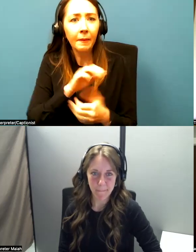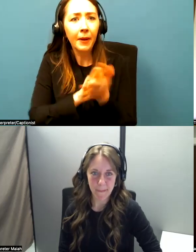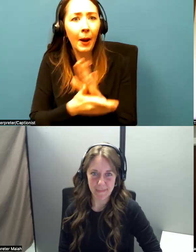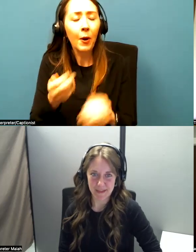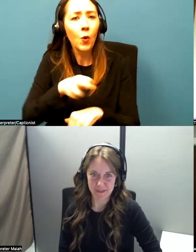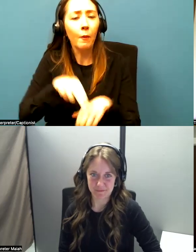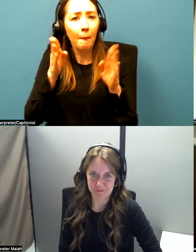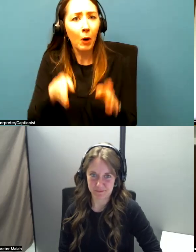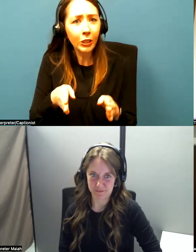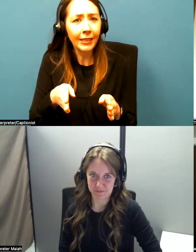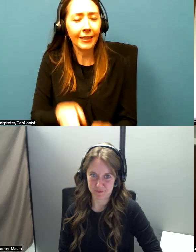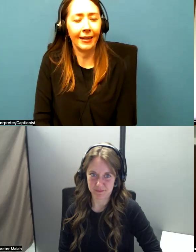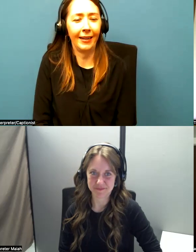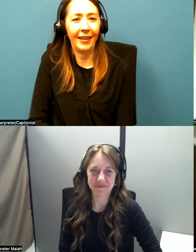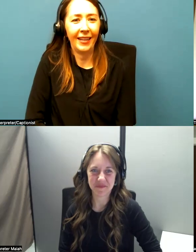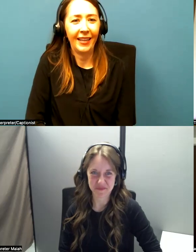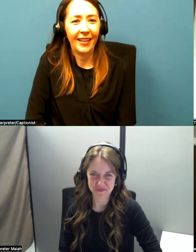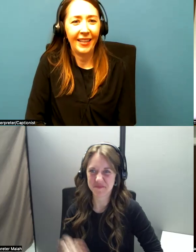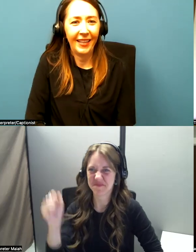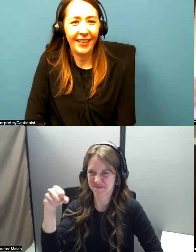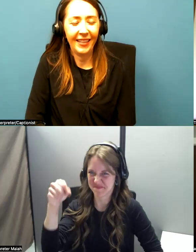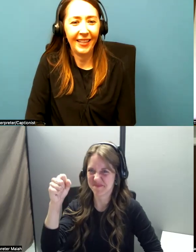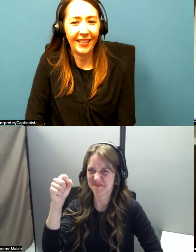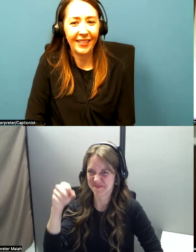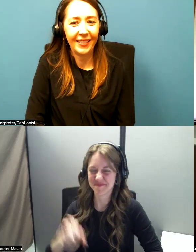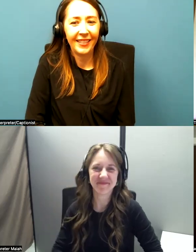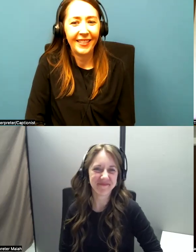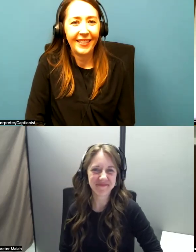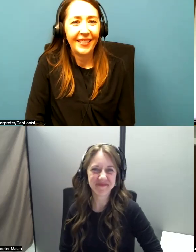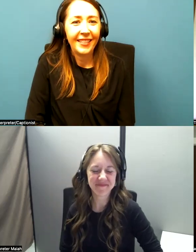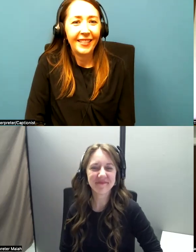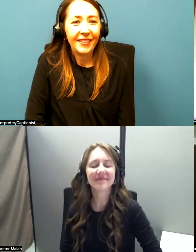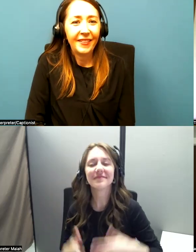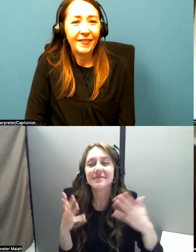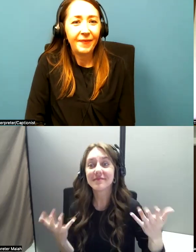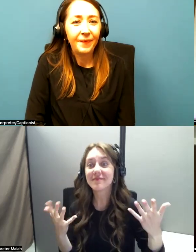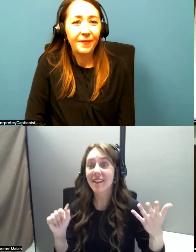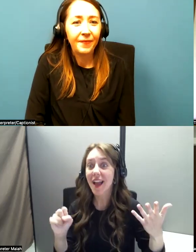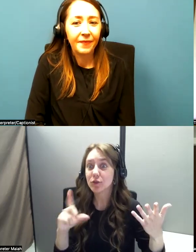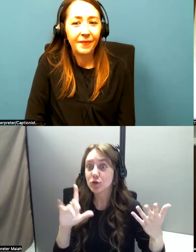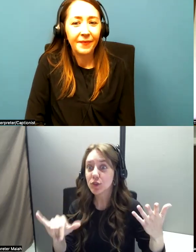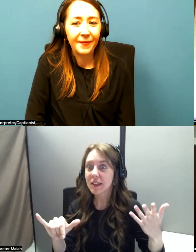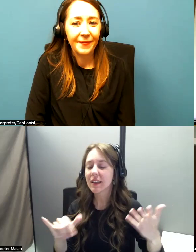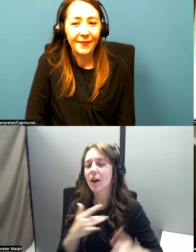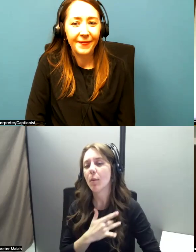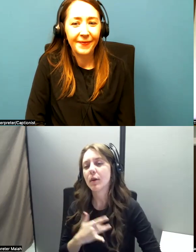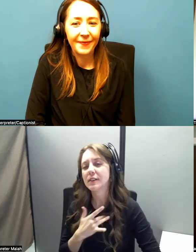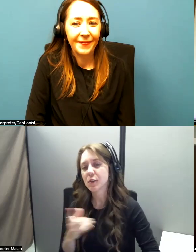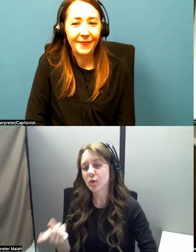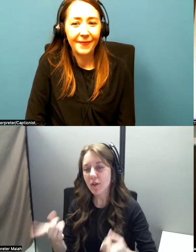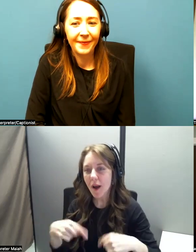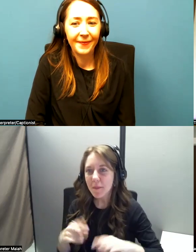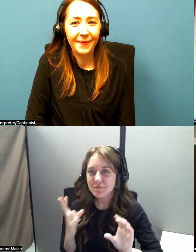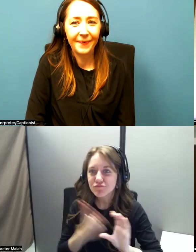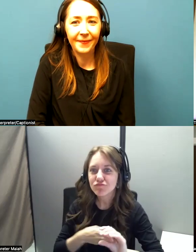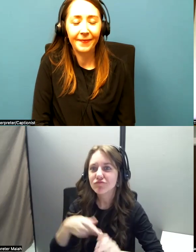person. Yeah. Yeah. Well, actually, I really appreciate you coming on to the